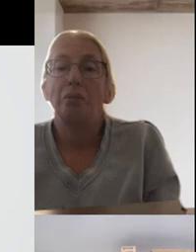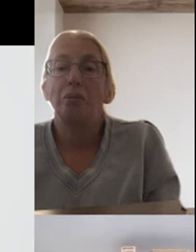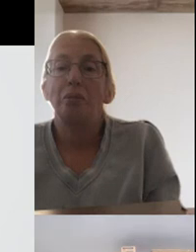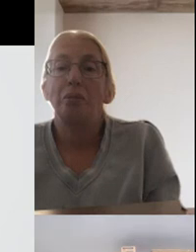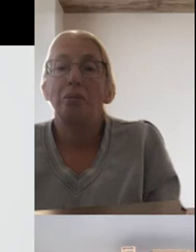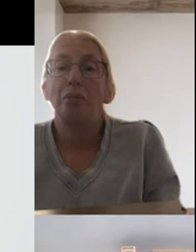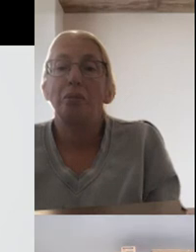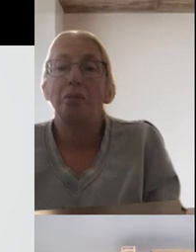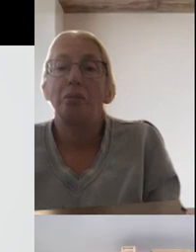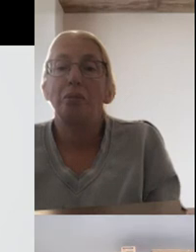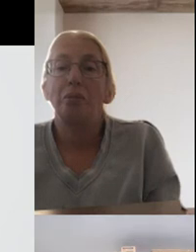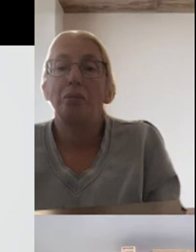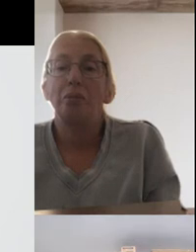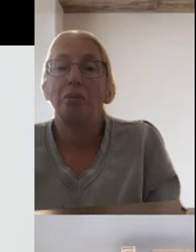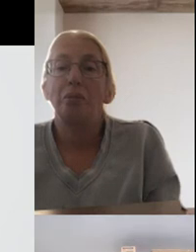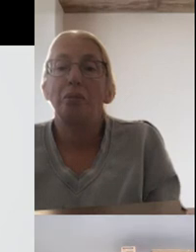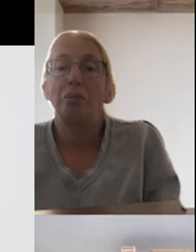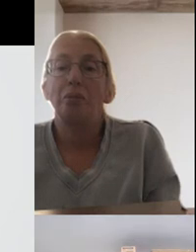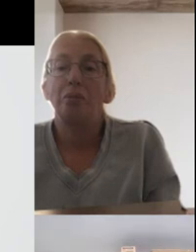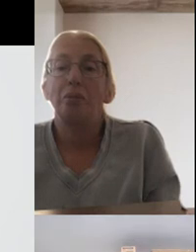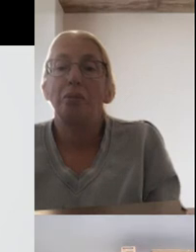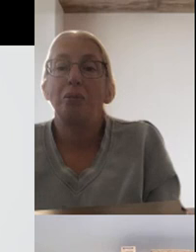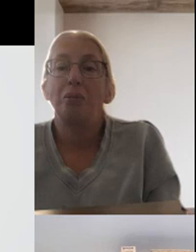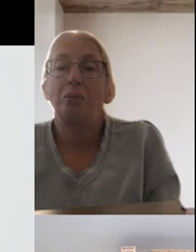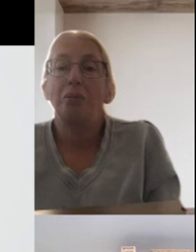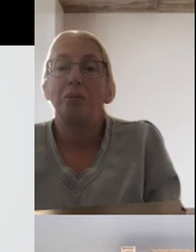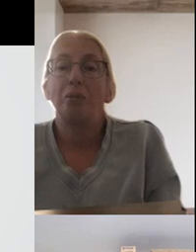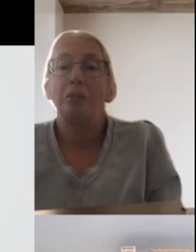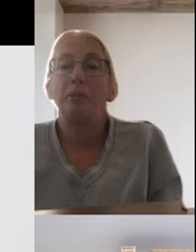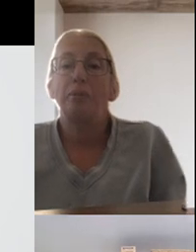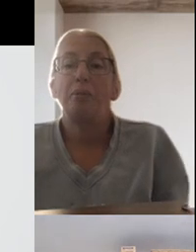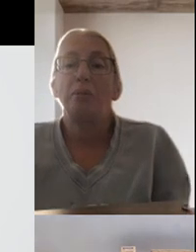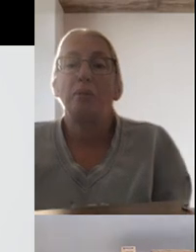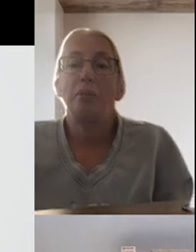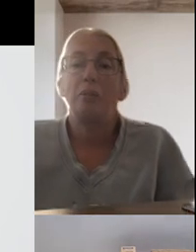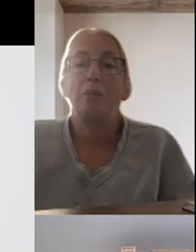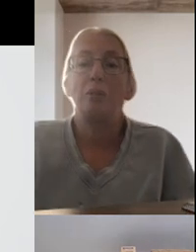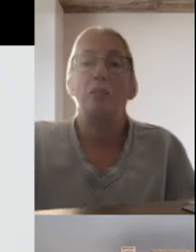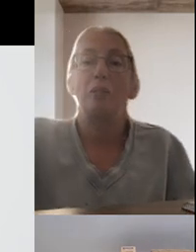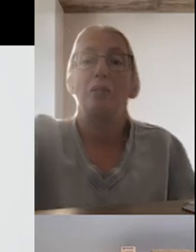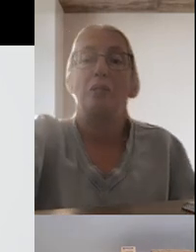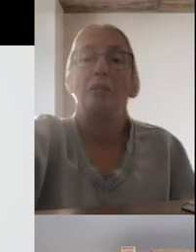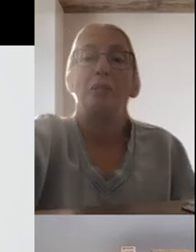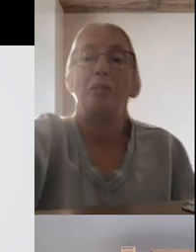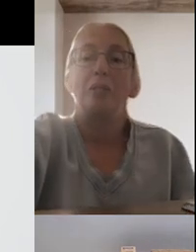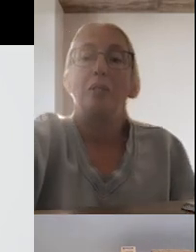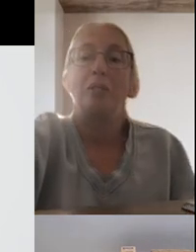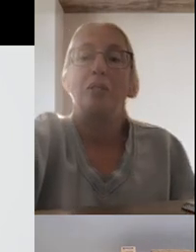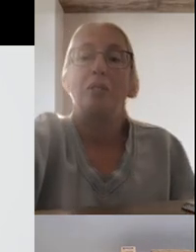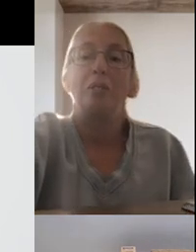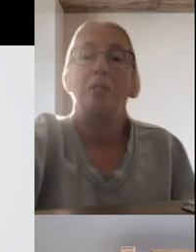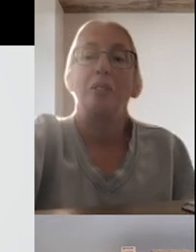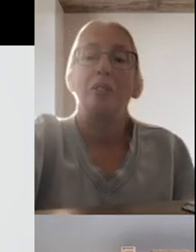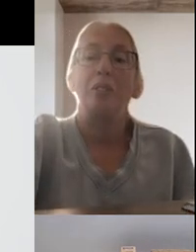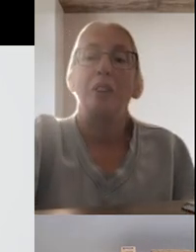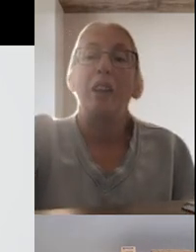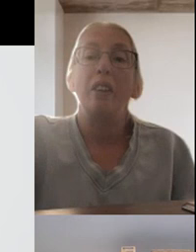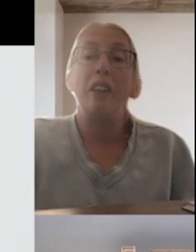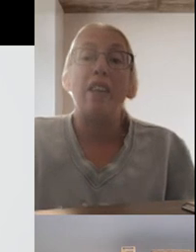child. I didn't know she'd moved. And I imagine, Alison, that the council have helped you find the second property, have they? And